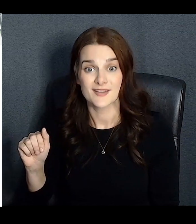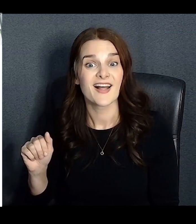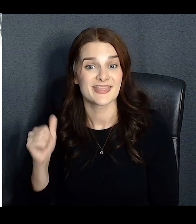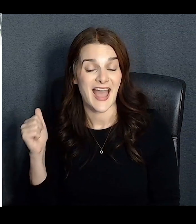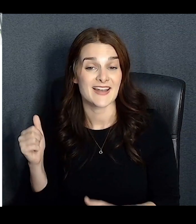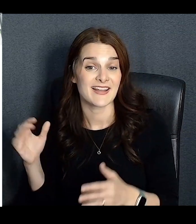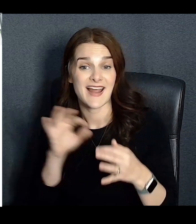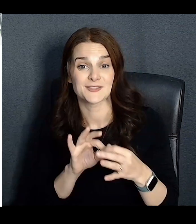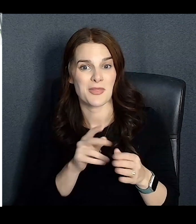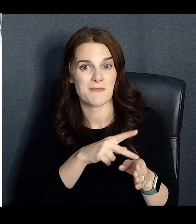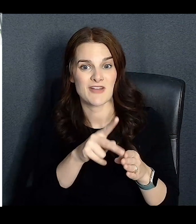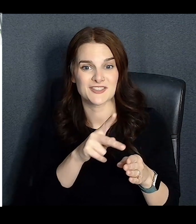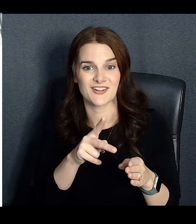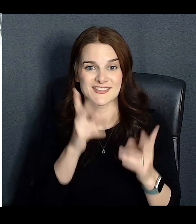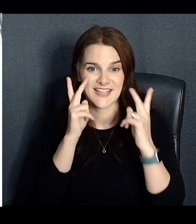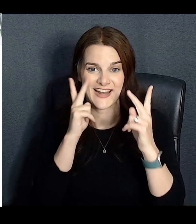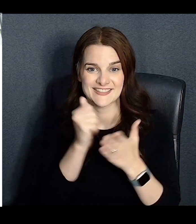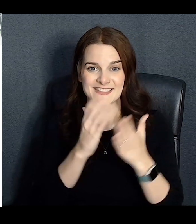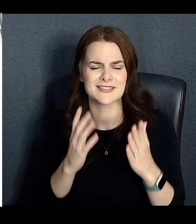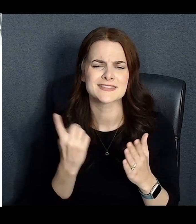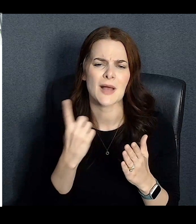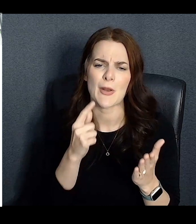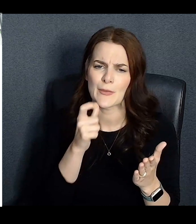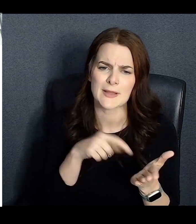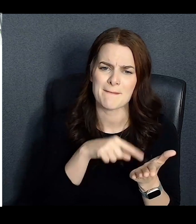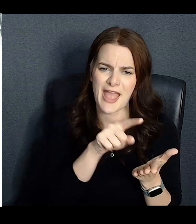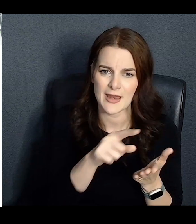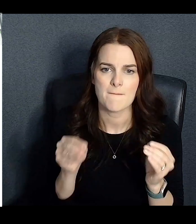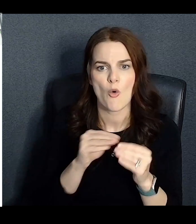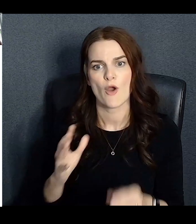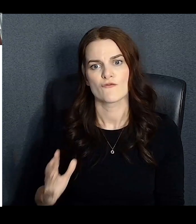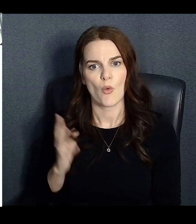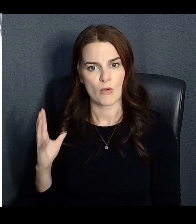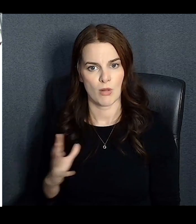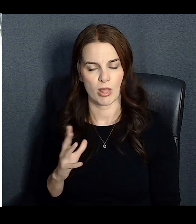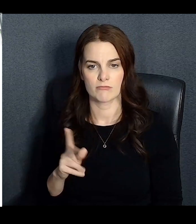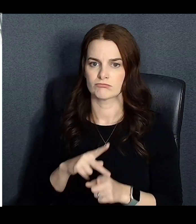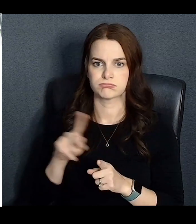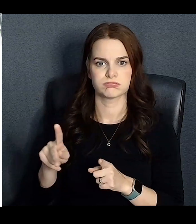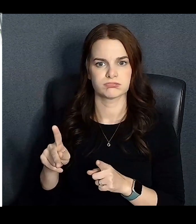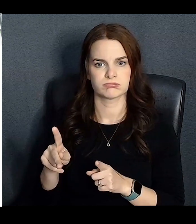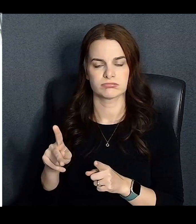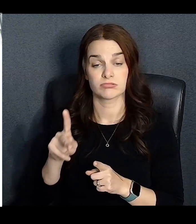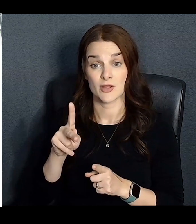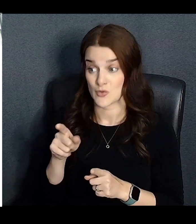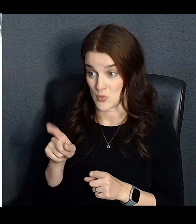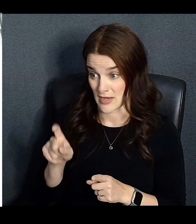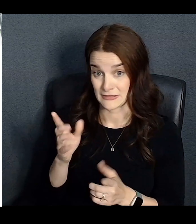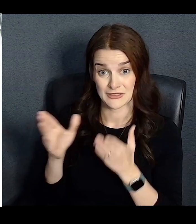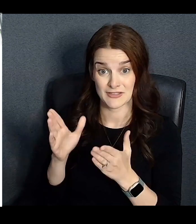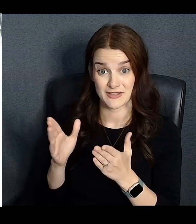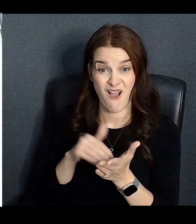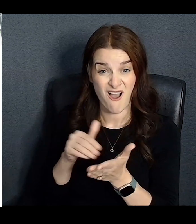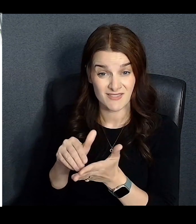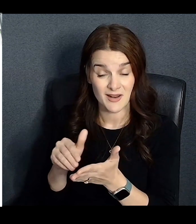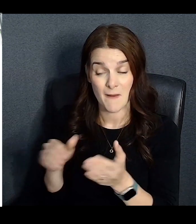users to a professional sighted assistant. So someone who's paid, it's a little bit more, formal, professional, if that's a service that you'll be